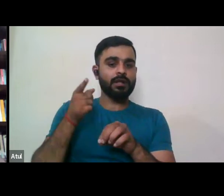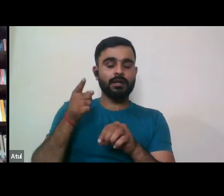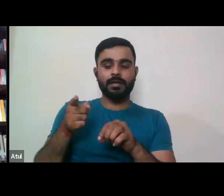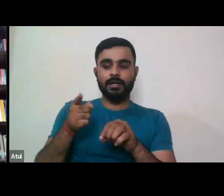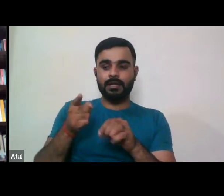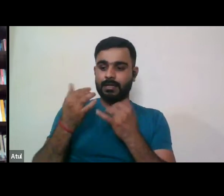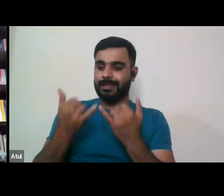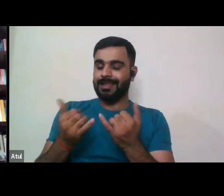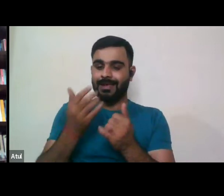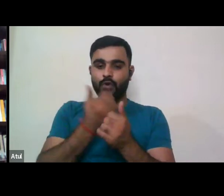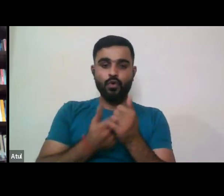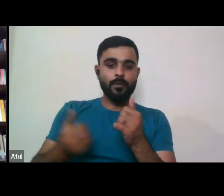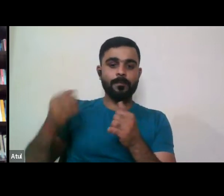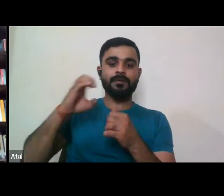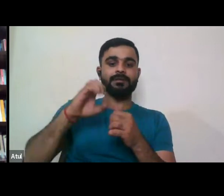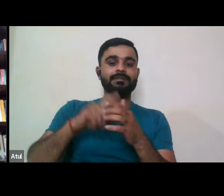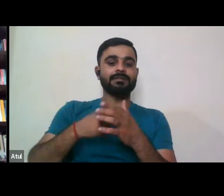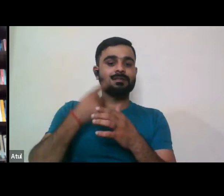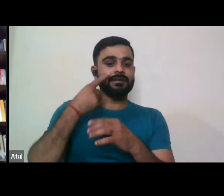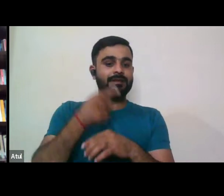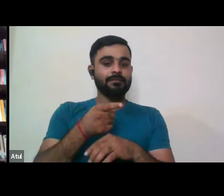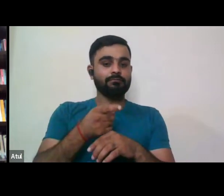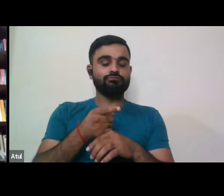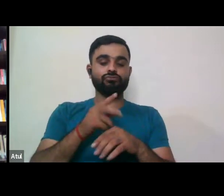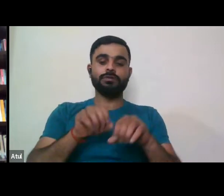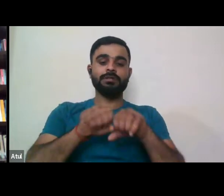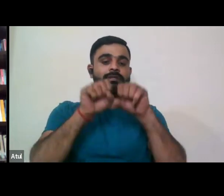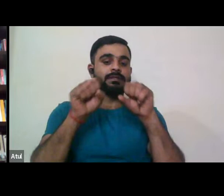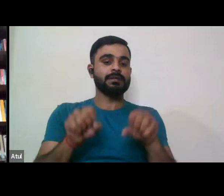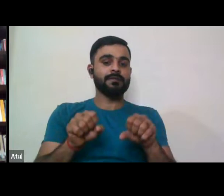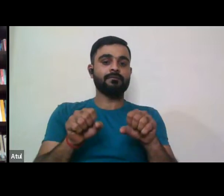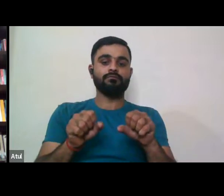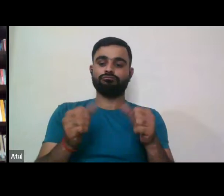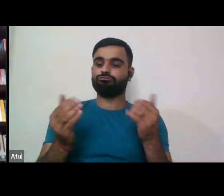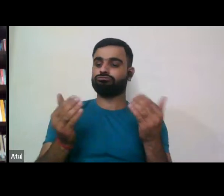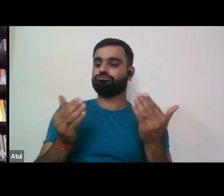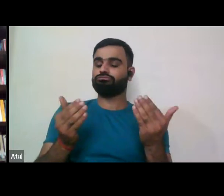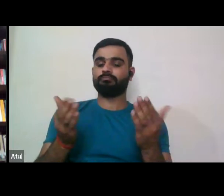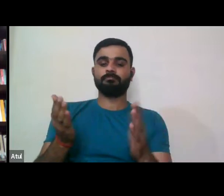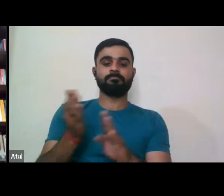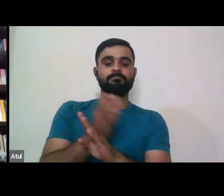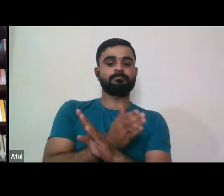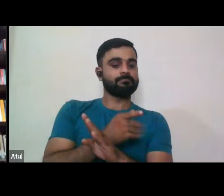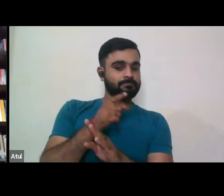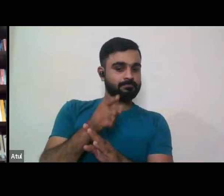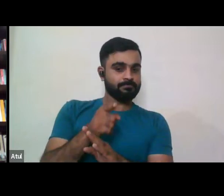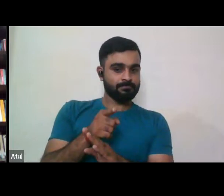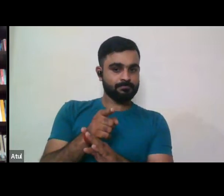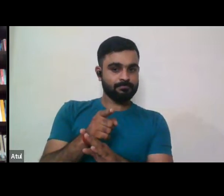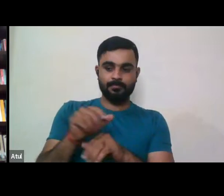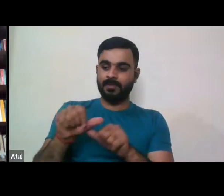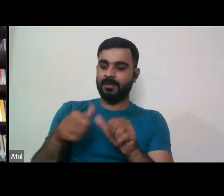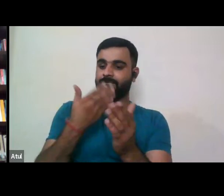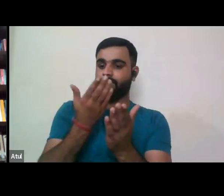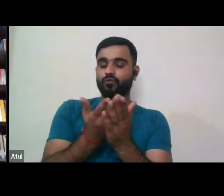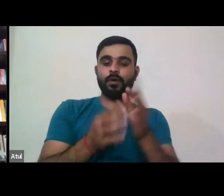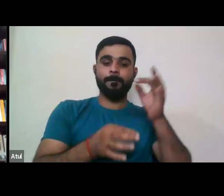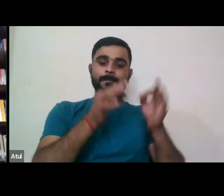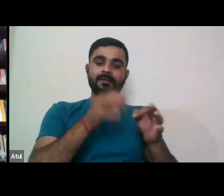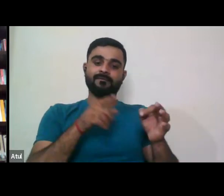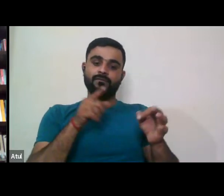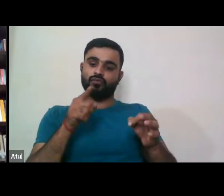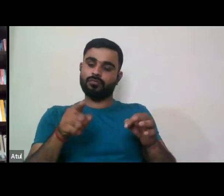current collegium system may actually not be serving even the profile of judges that